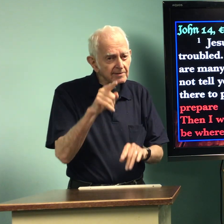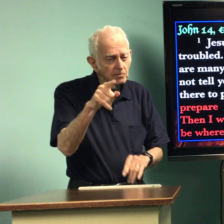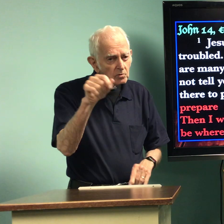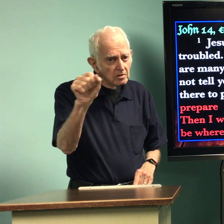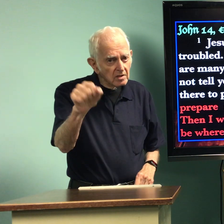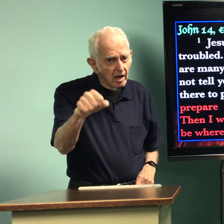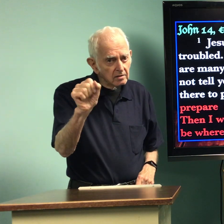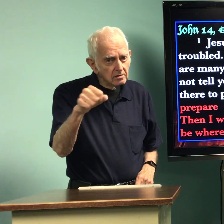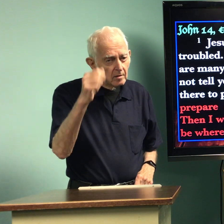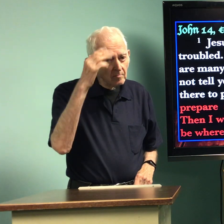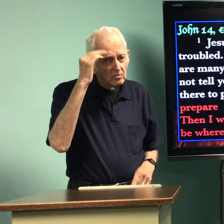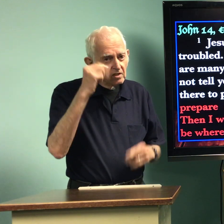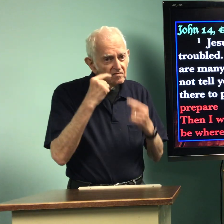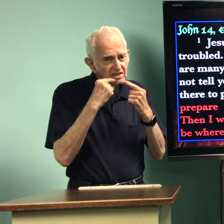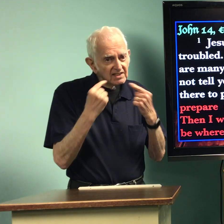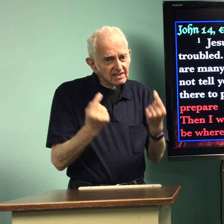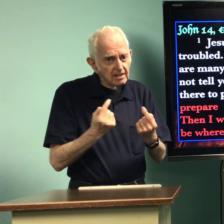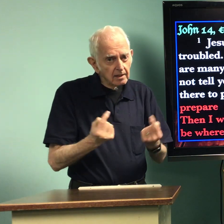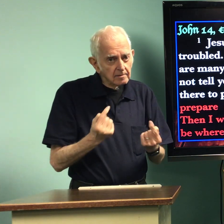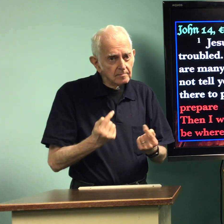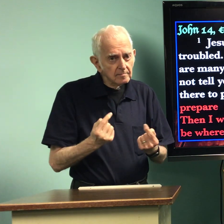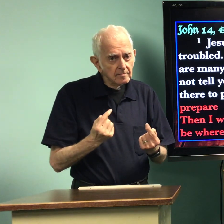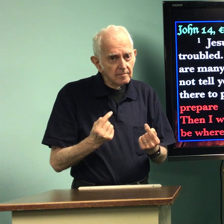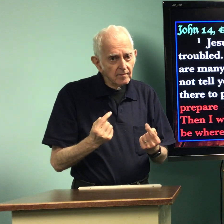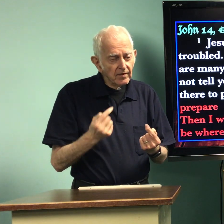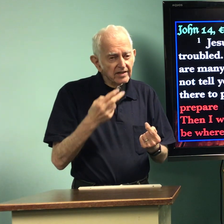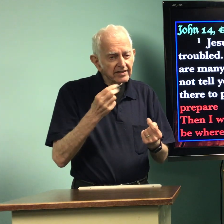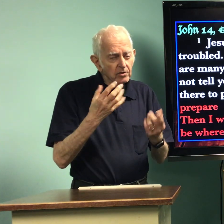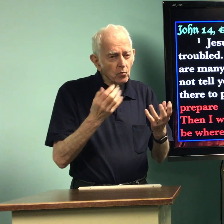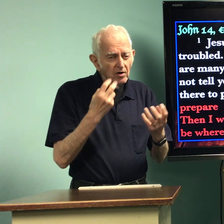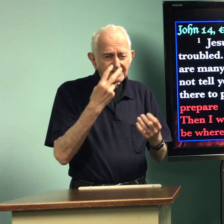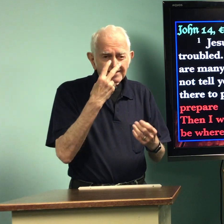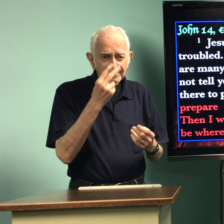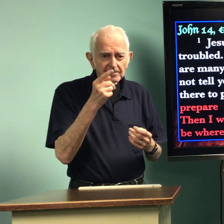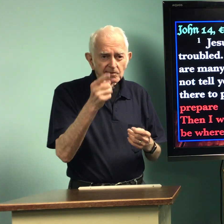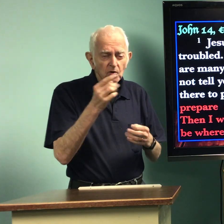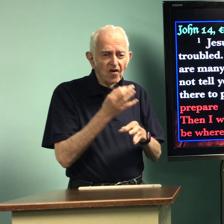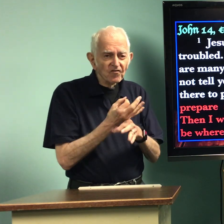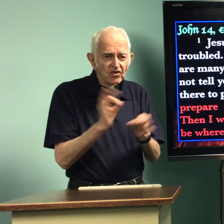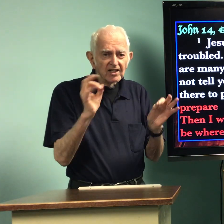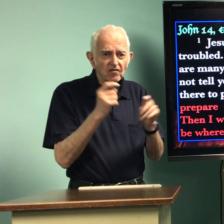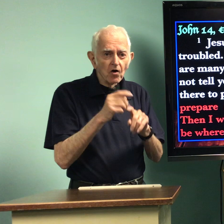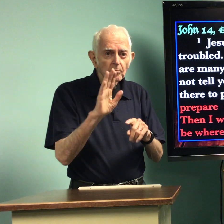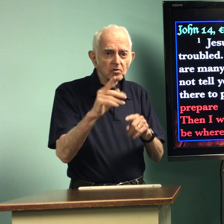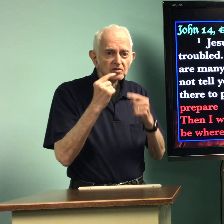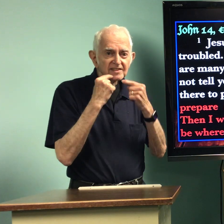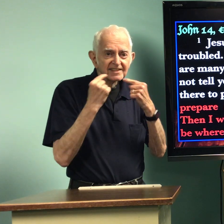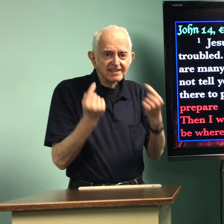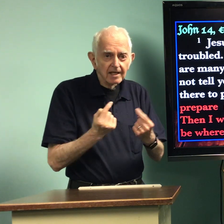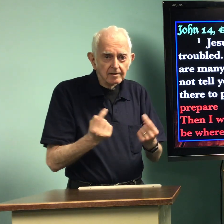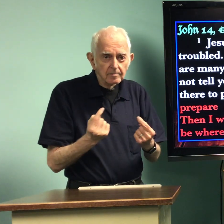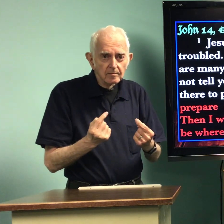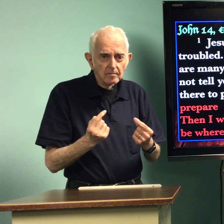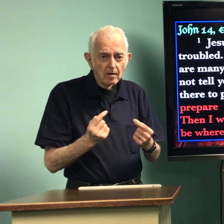Jesus pities you, yes, because of the sin. He wants to see you free from your